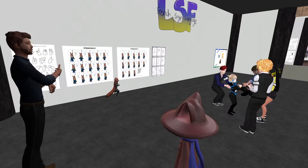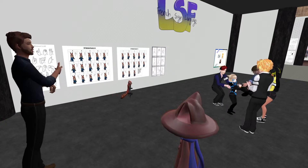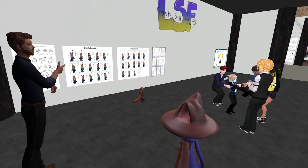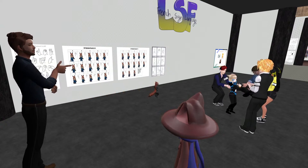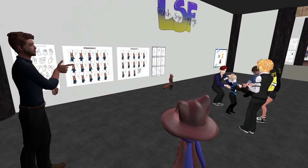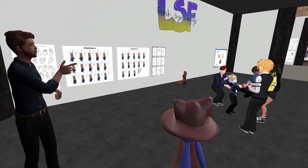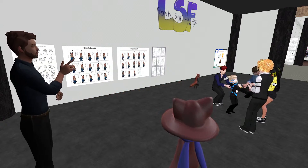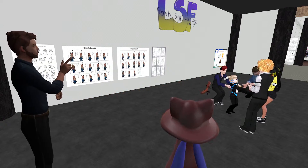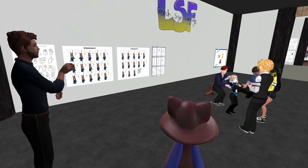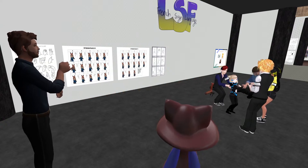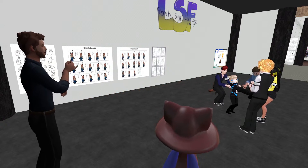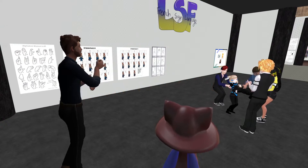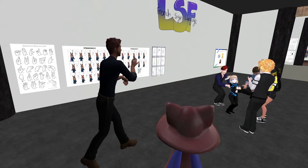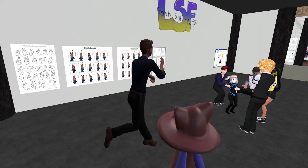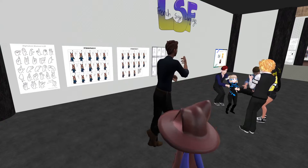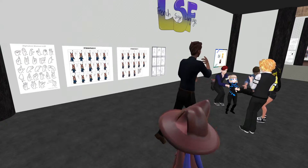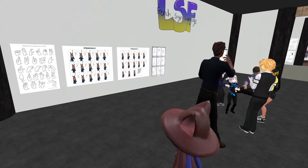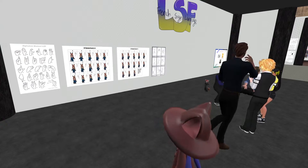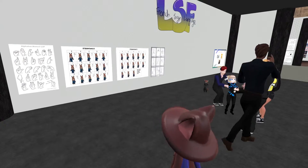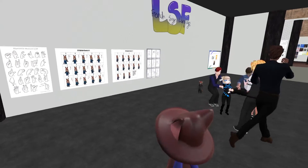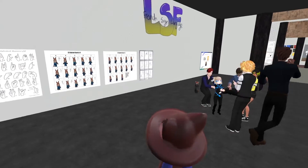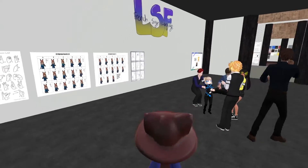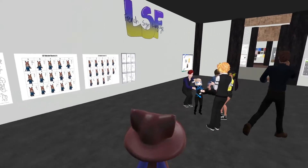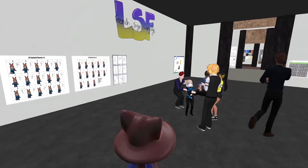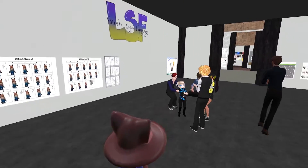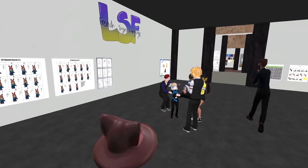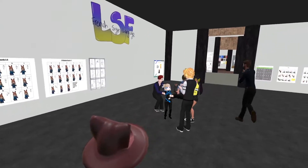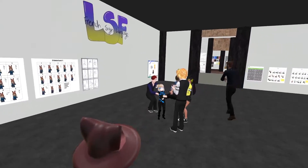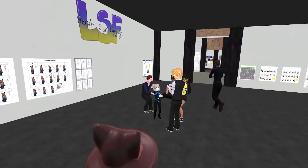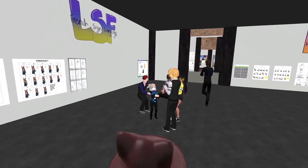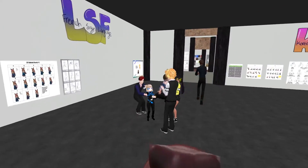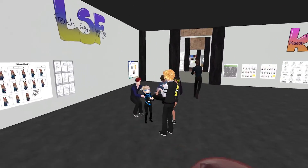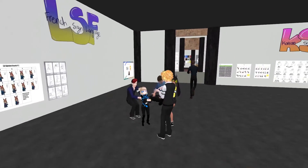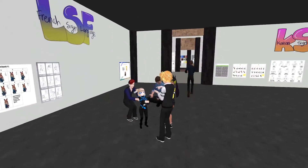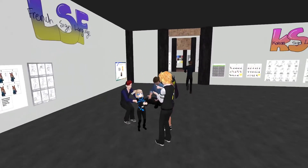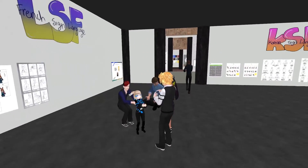Right. I think the French teacher just left. He's not here anymore.